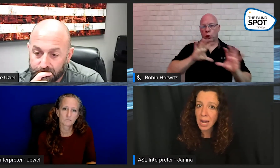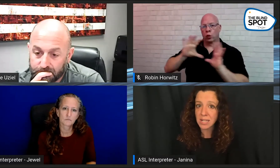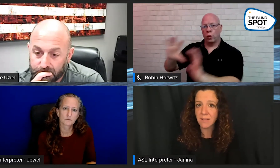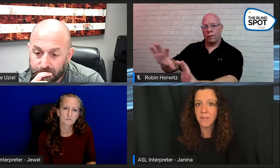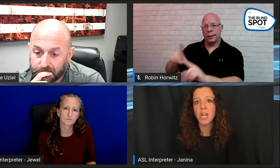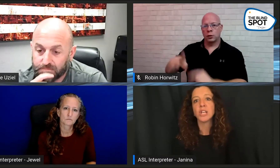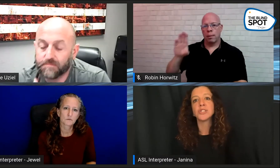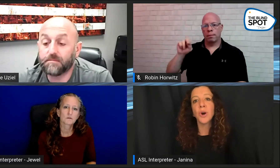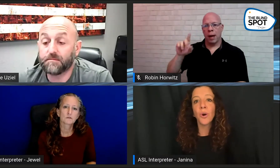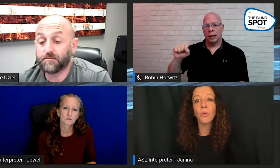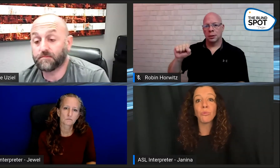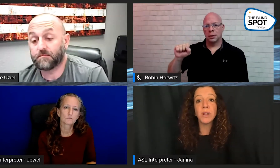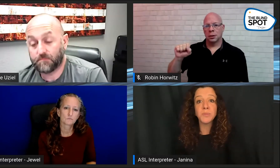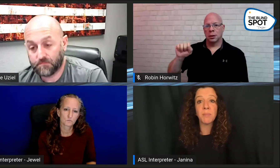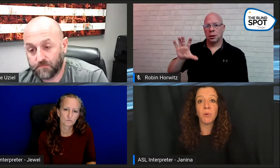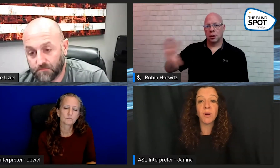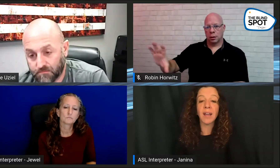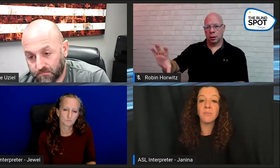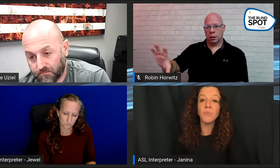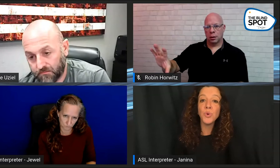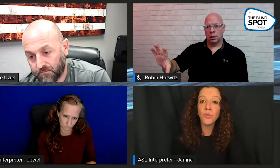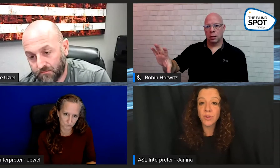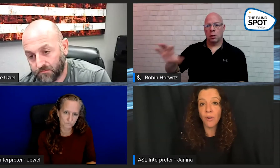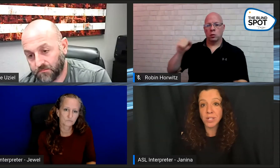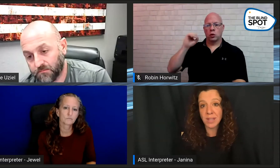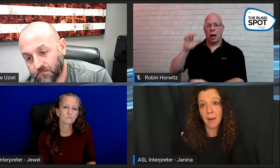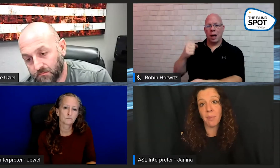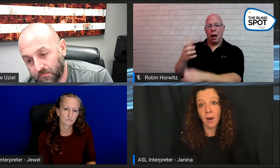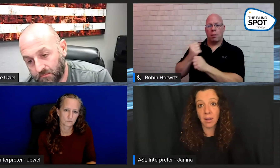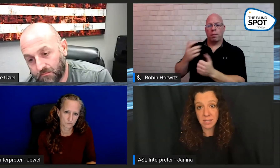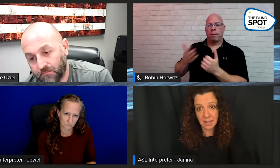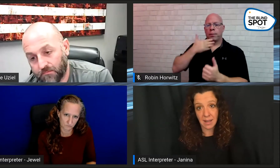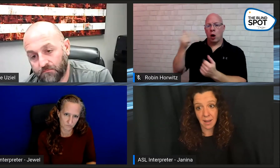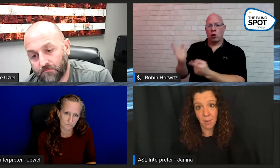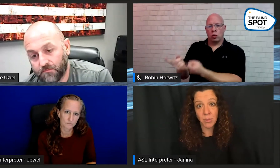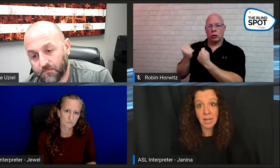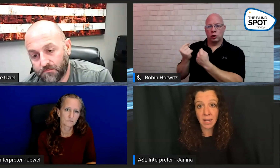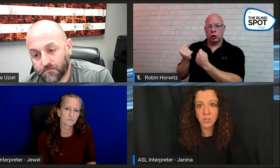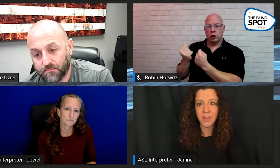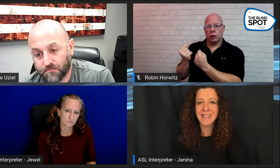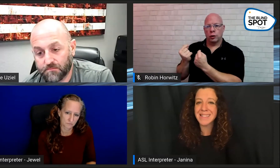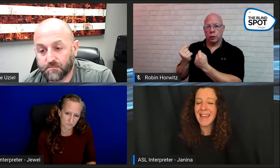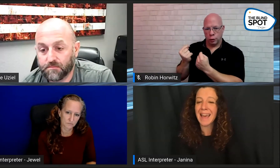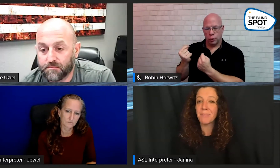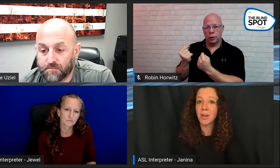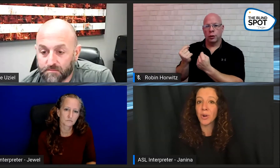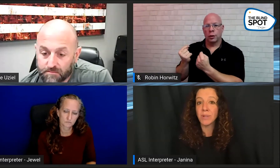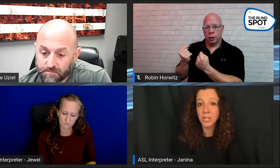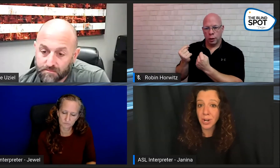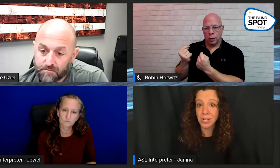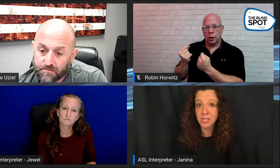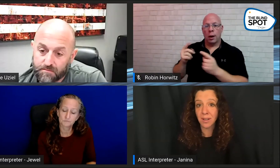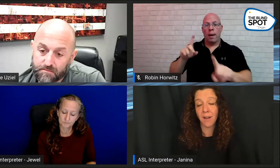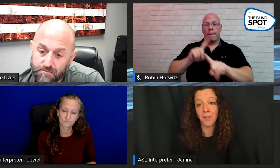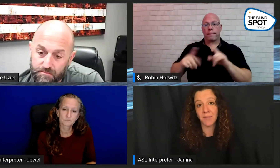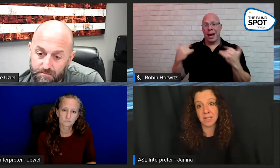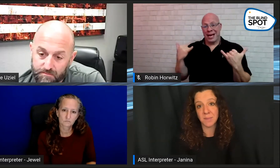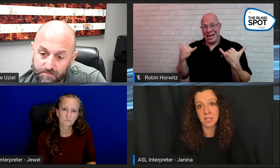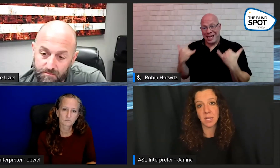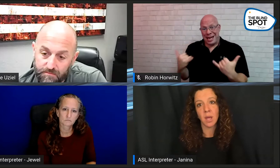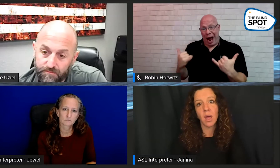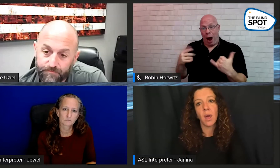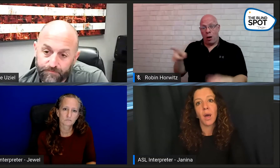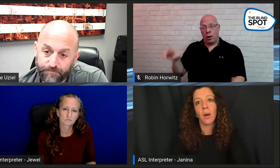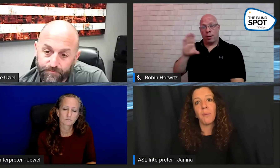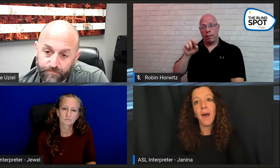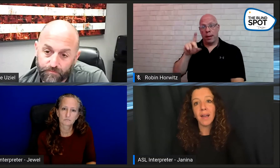really attractive. So rich people kind of moved over to that bond arena, so because they had better returns on their